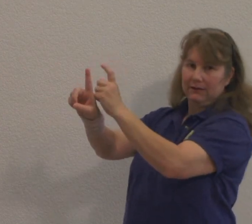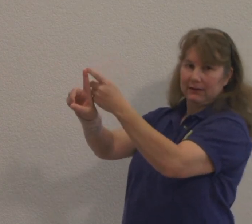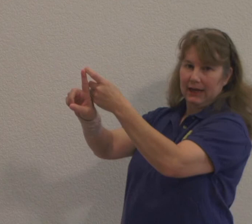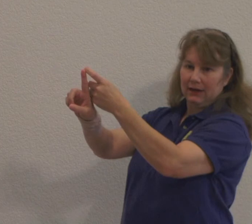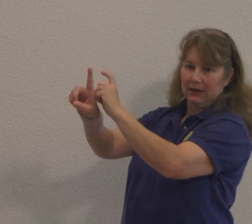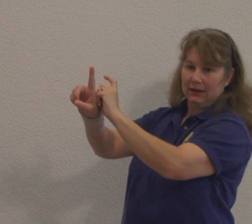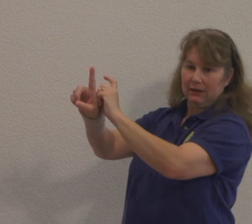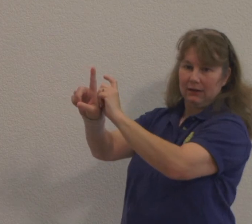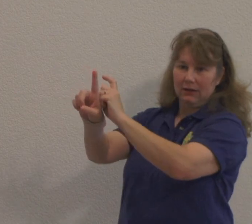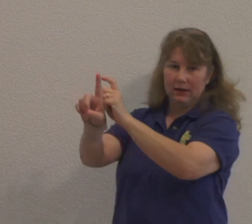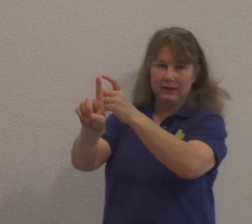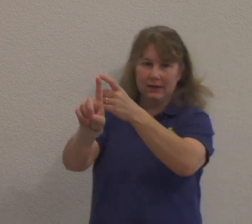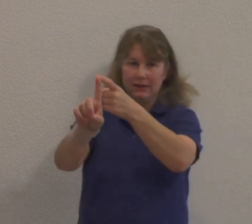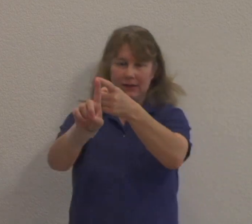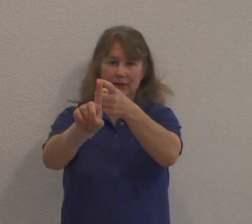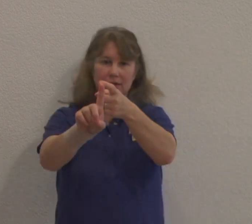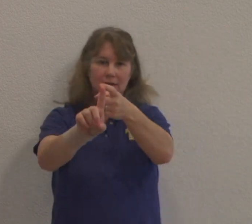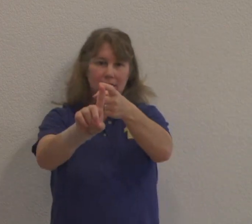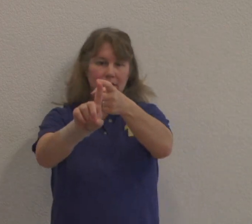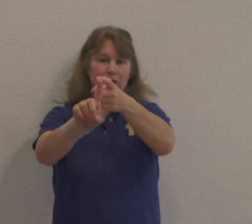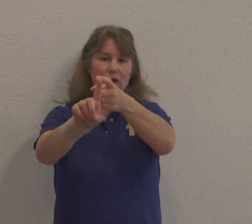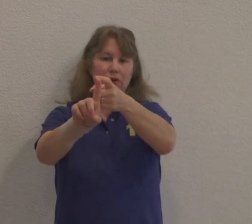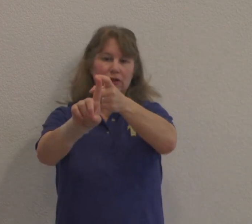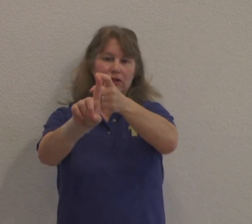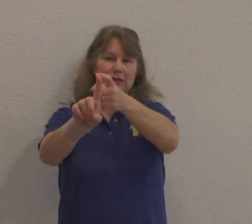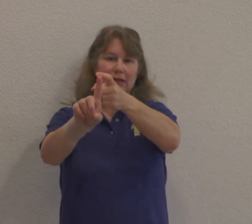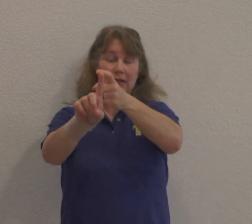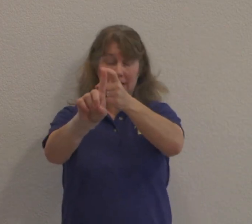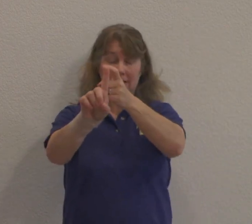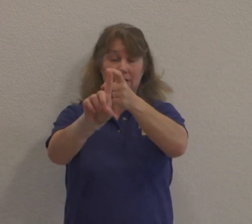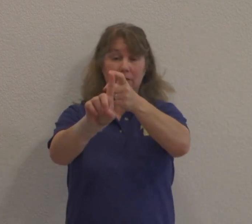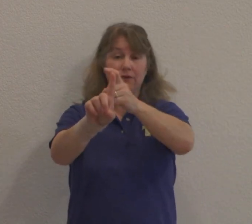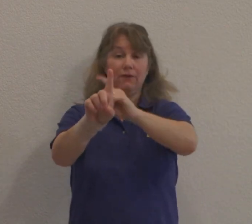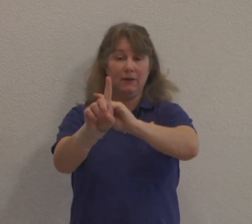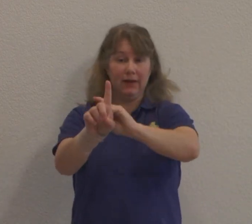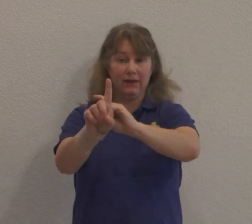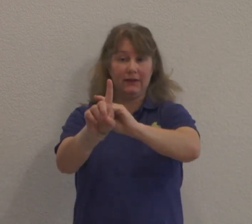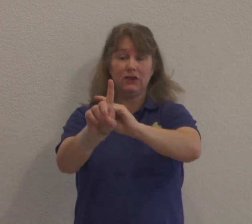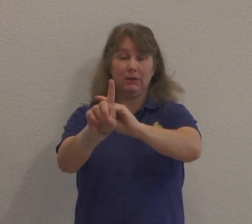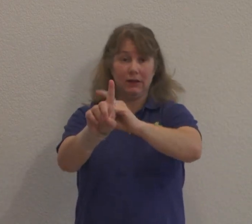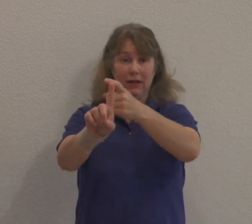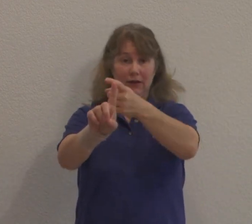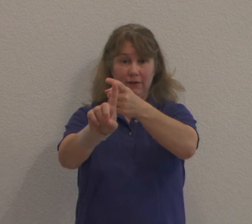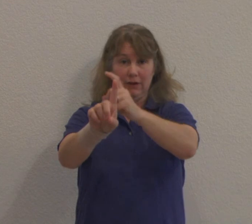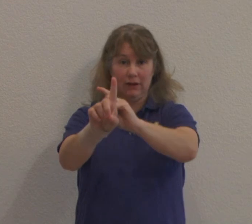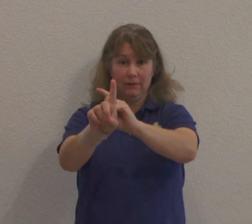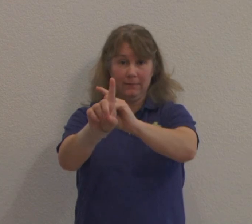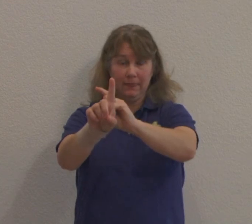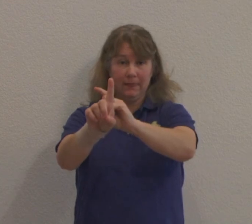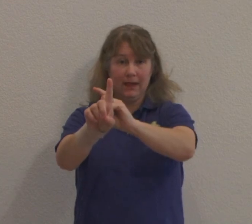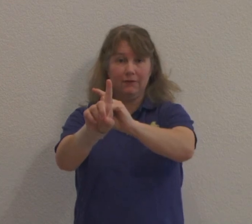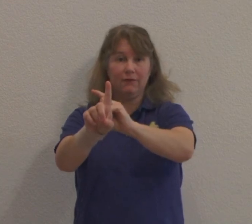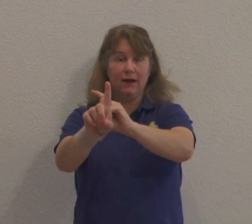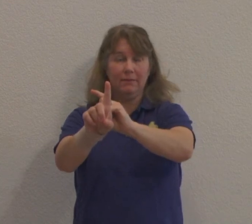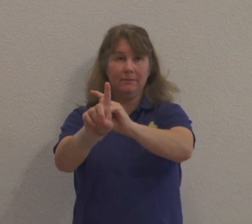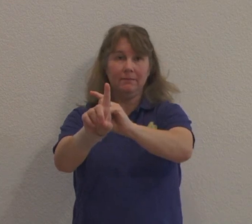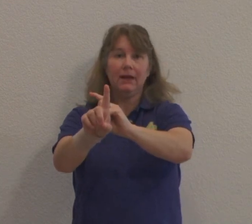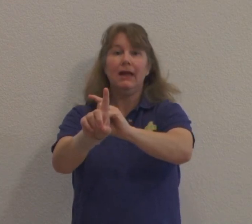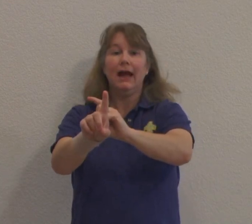this hanging on here. Okay, does that make sense? So you're just going to say the word from like this. You're going to be looking at your fingernail. Okay, from, and